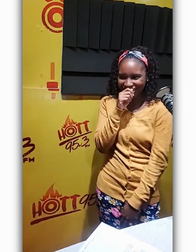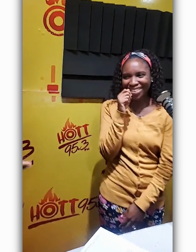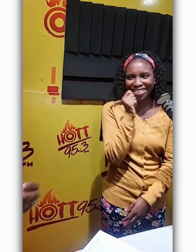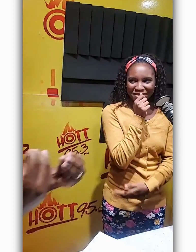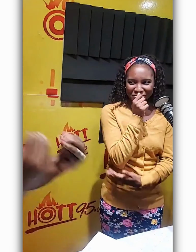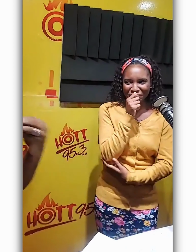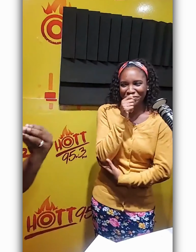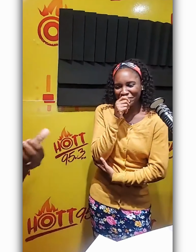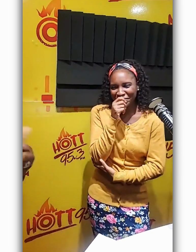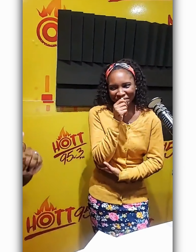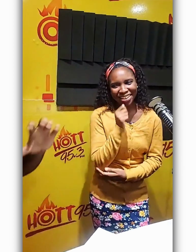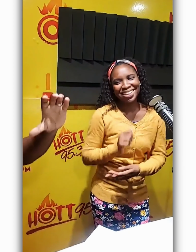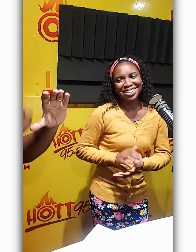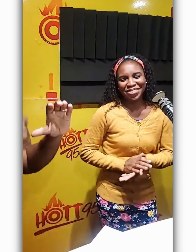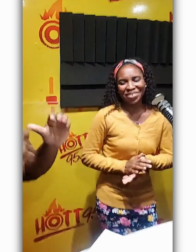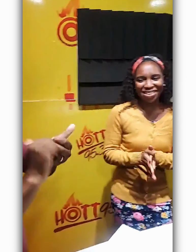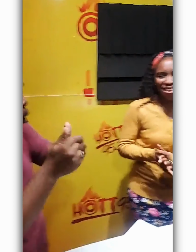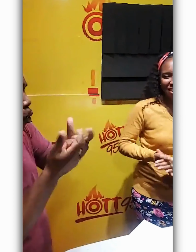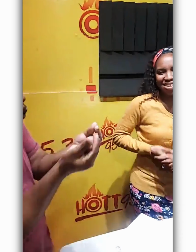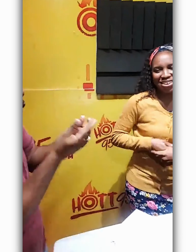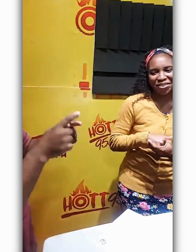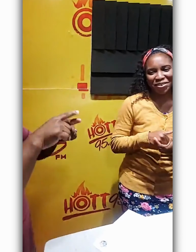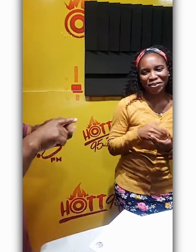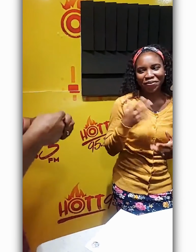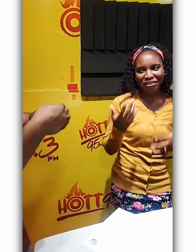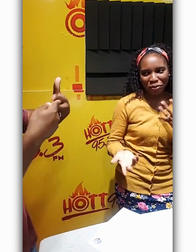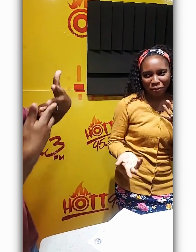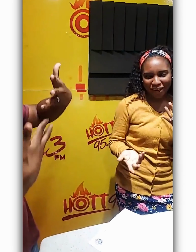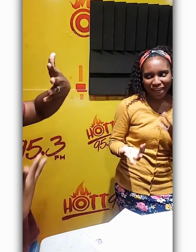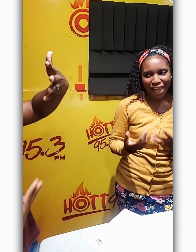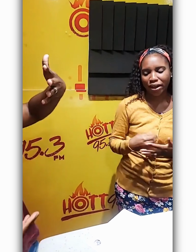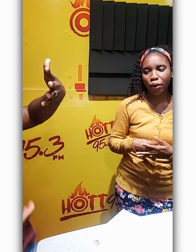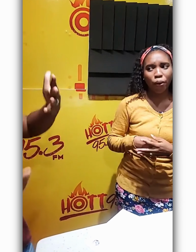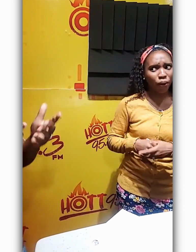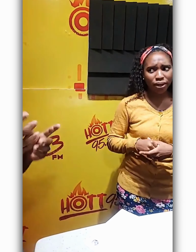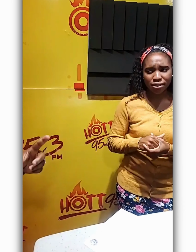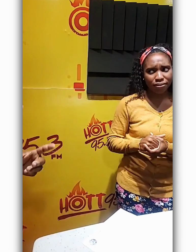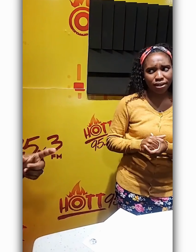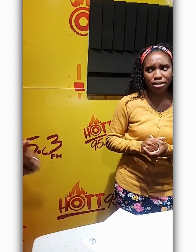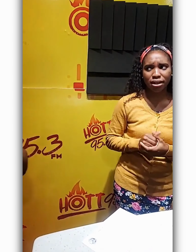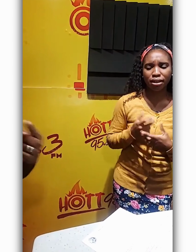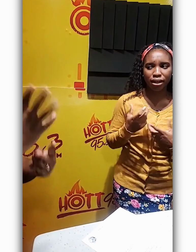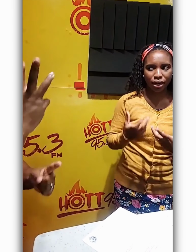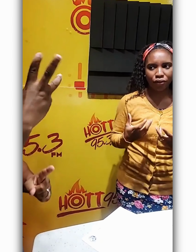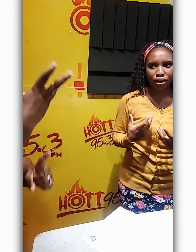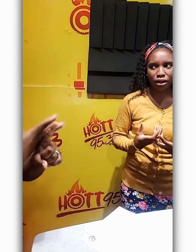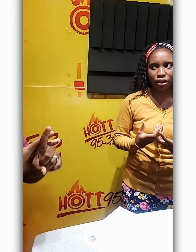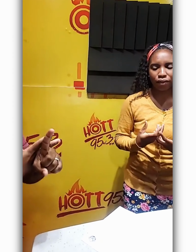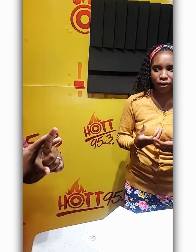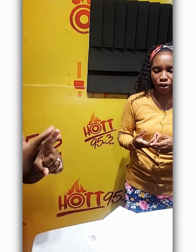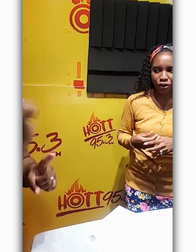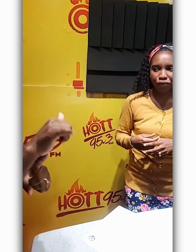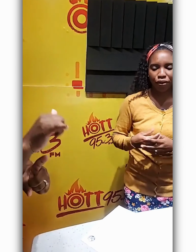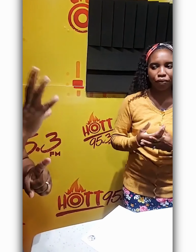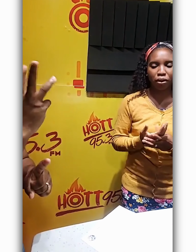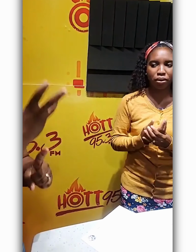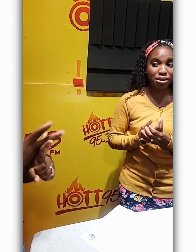to do that plug. So he taught us how to do filming and a whole list of things in the area of videography for about 6